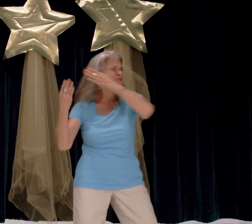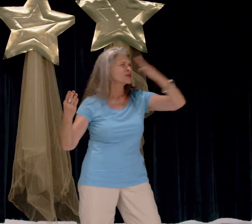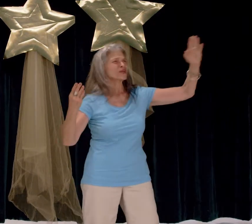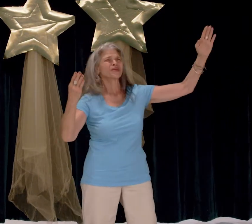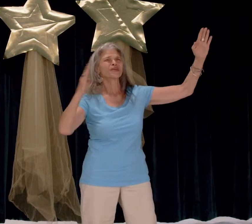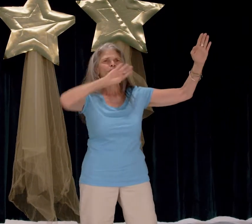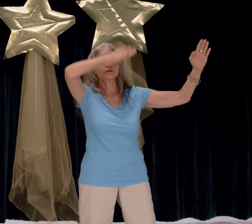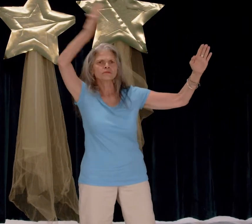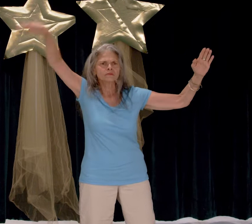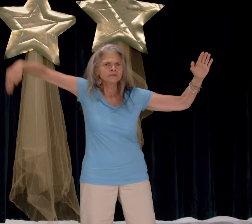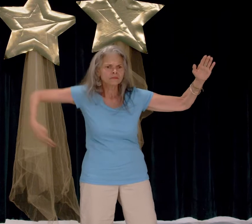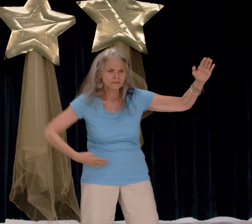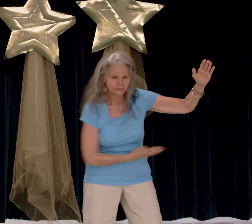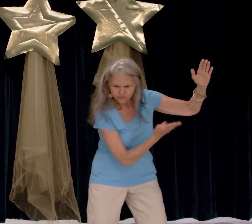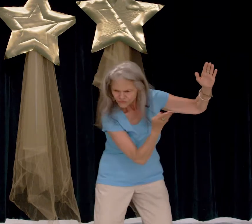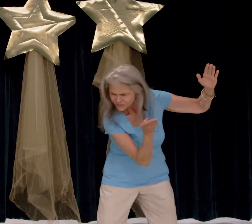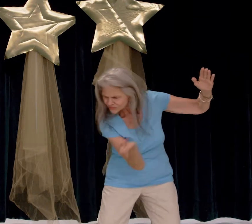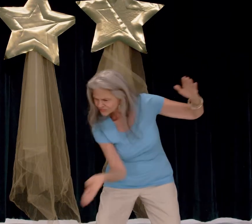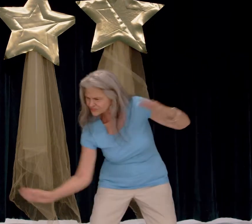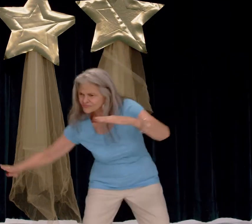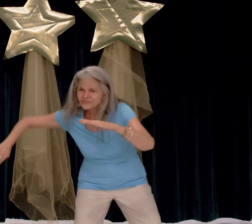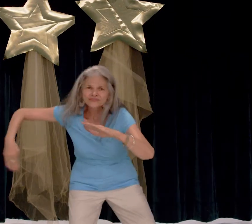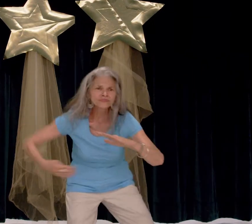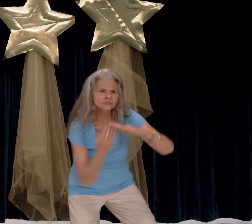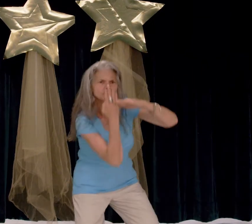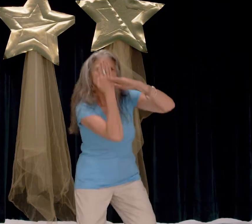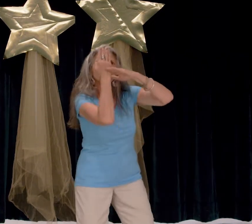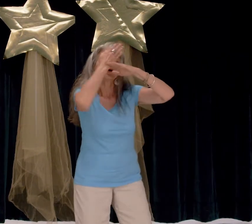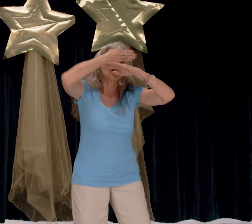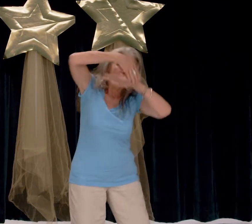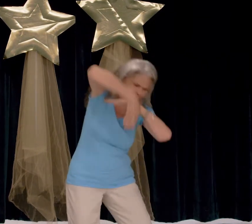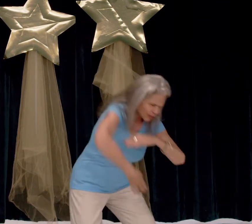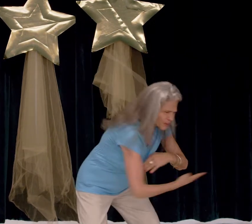Deep in the deep blue sea.